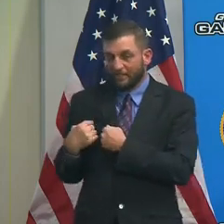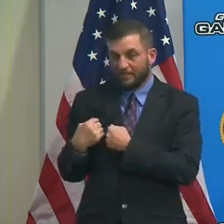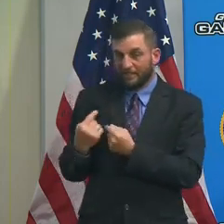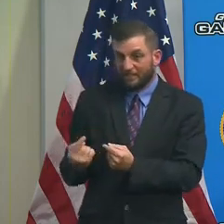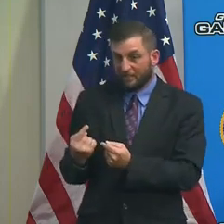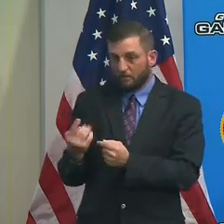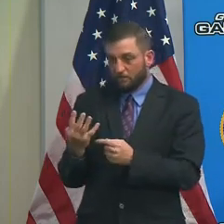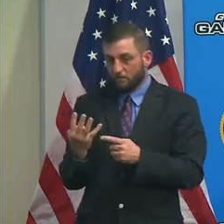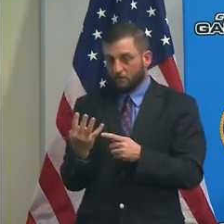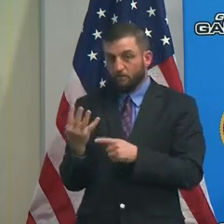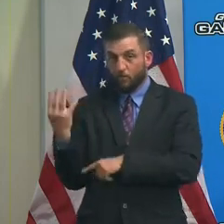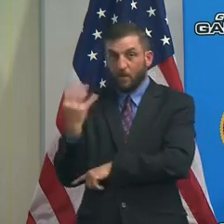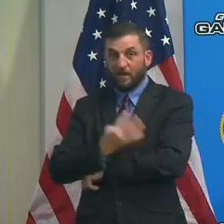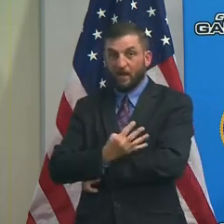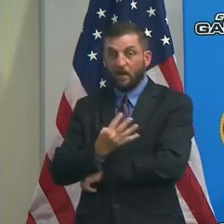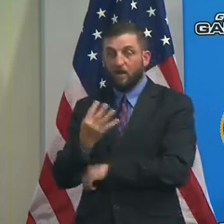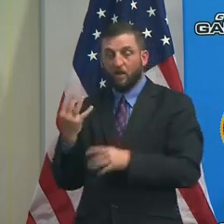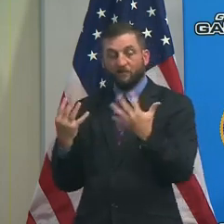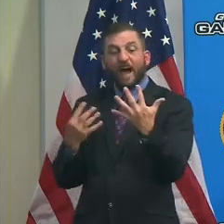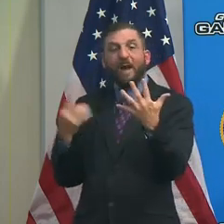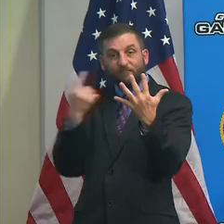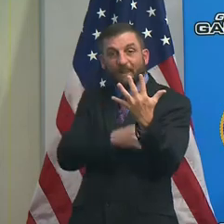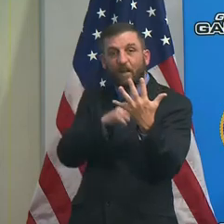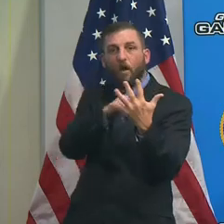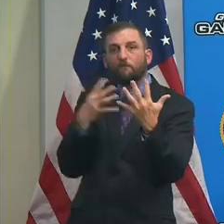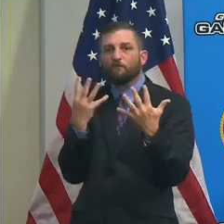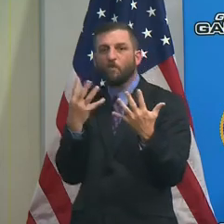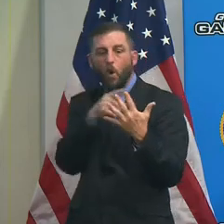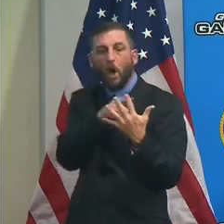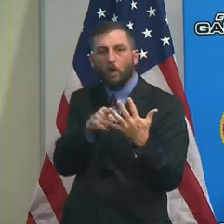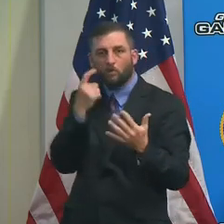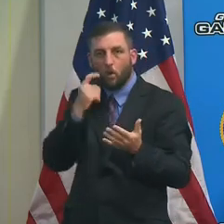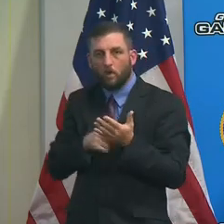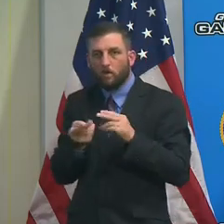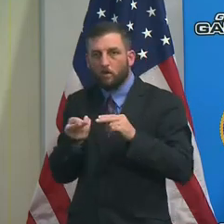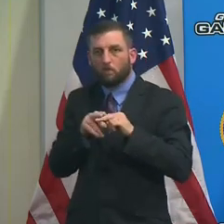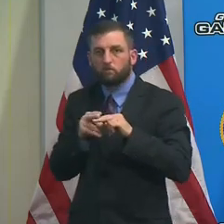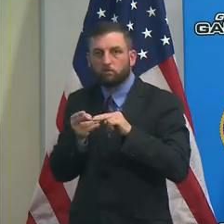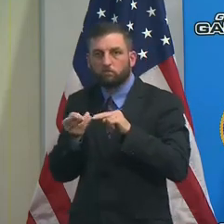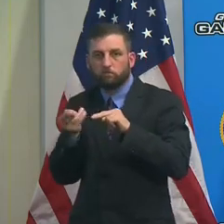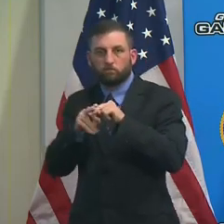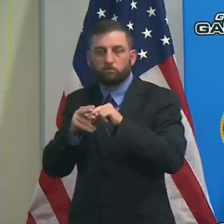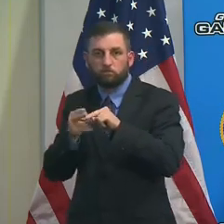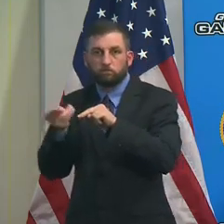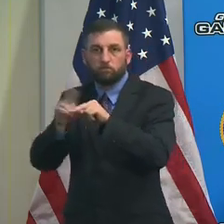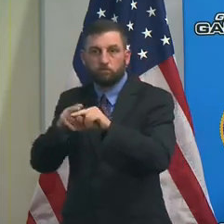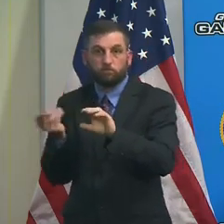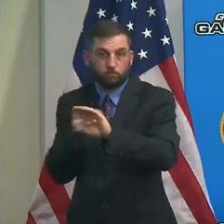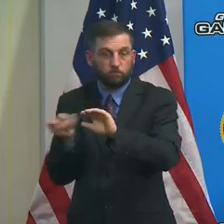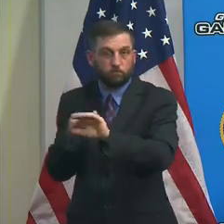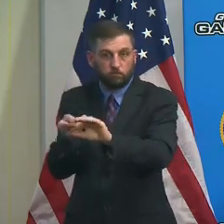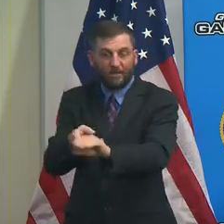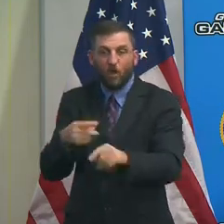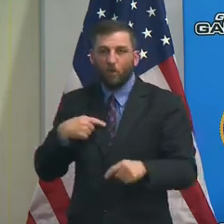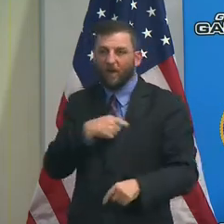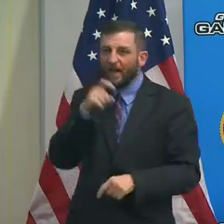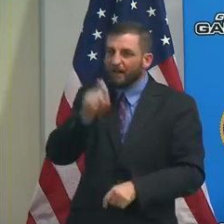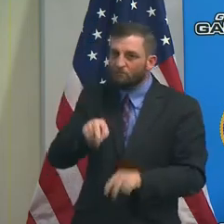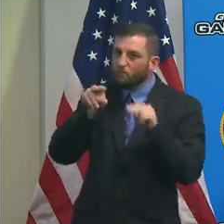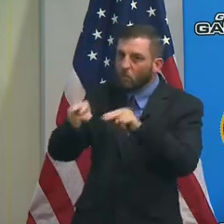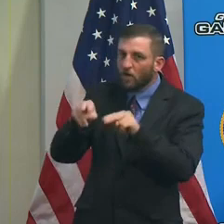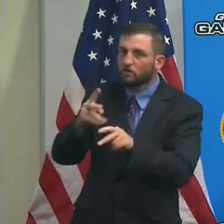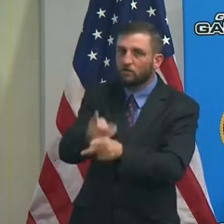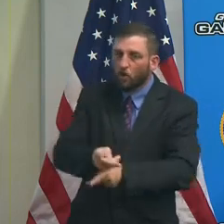increased hospitalizations. This is something we're going to continue to watch closely. Obviously,